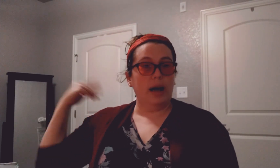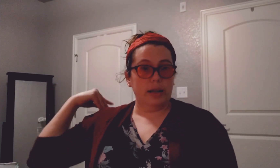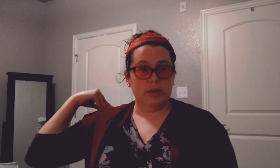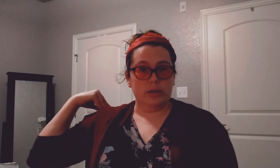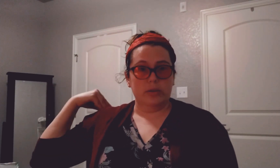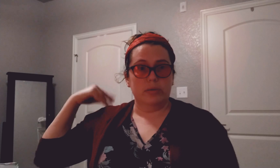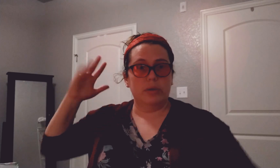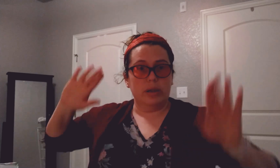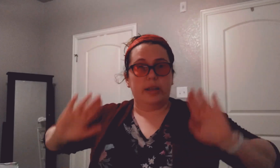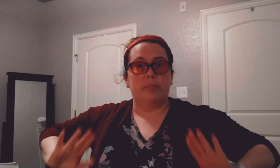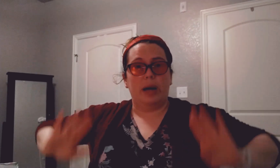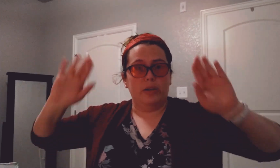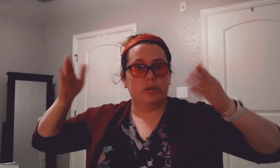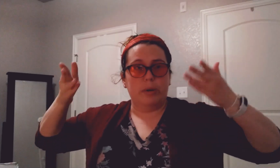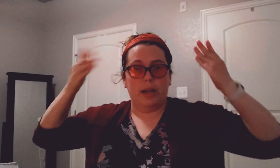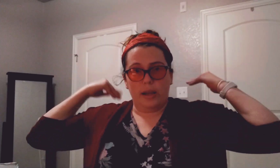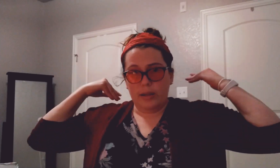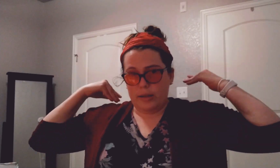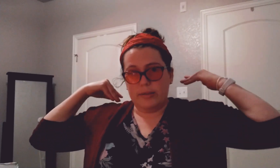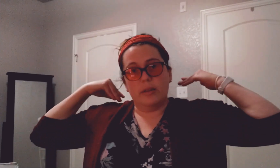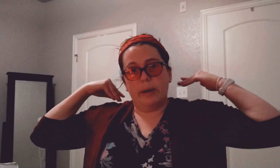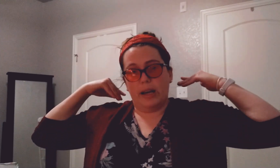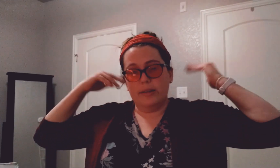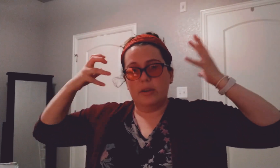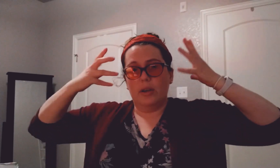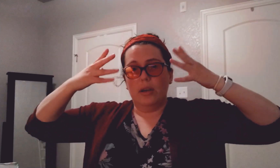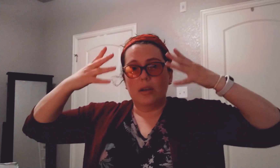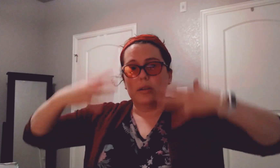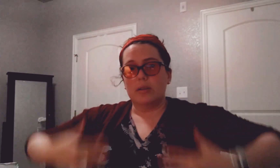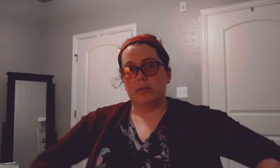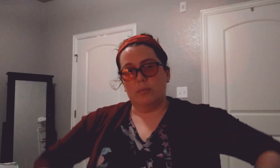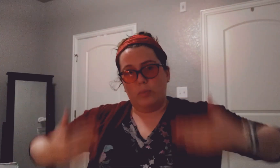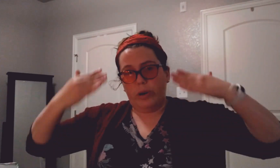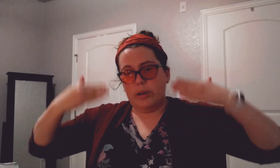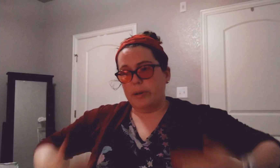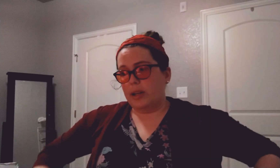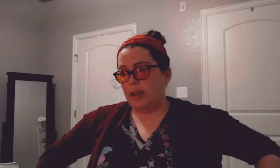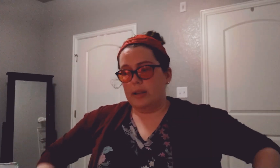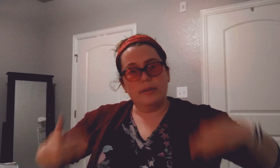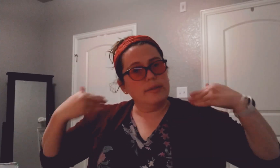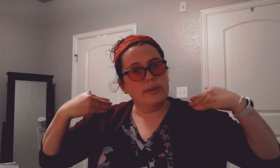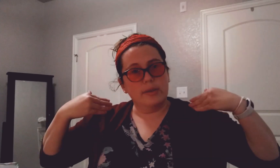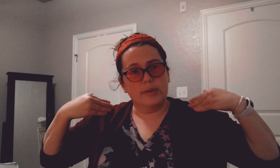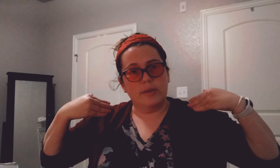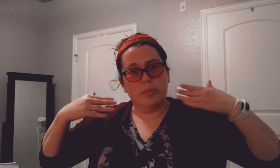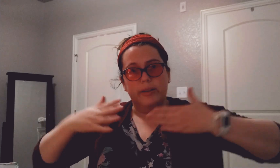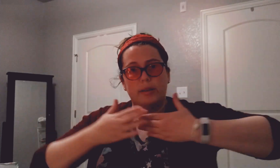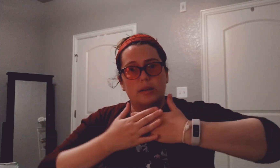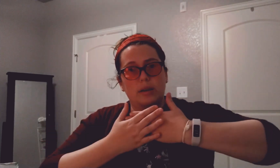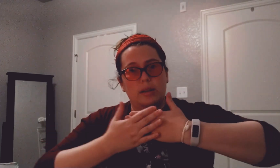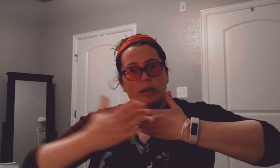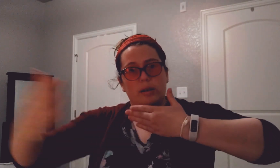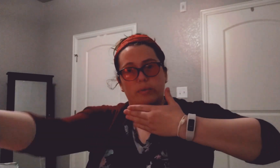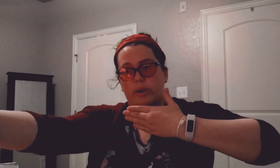behind you, like behind your body, is in the past. Where your body is in the present. And then in front